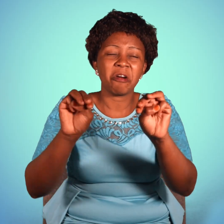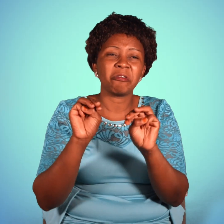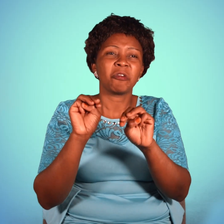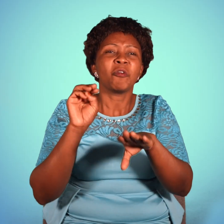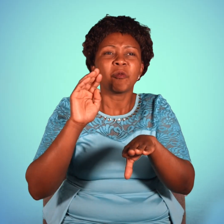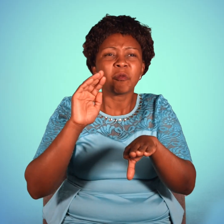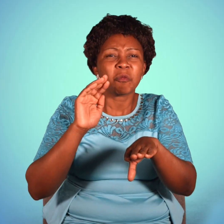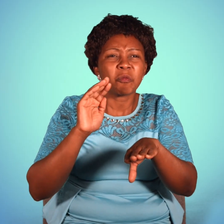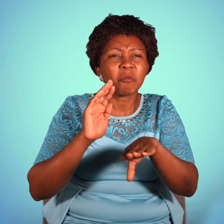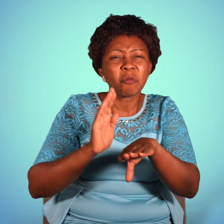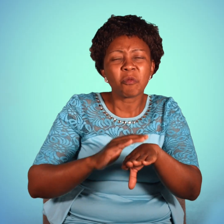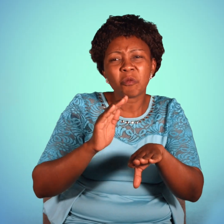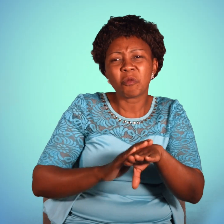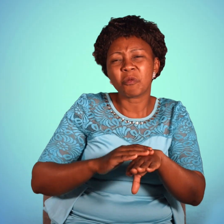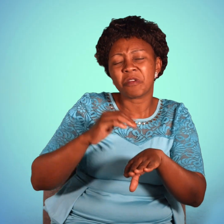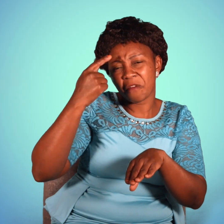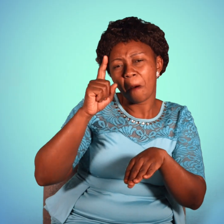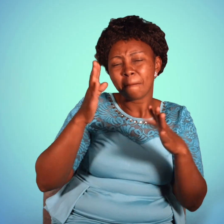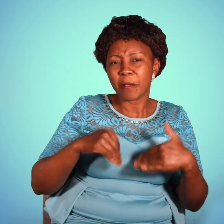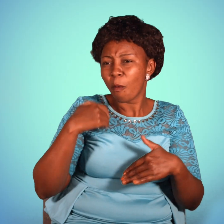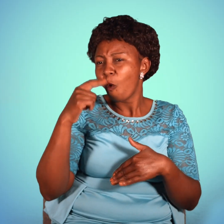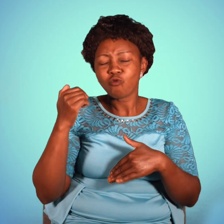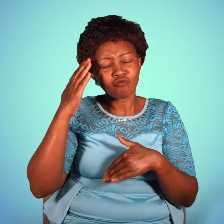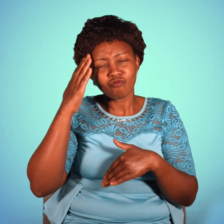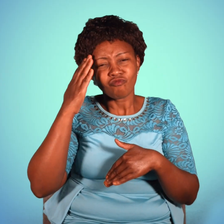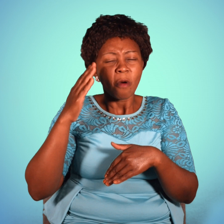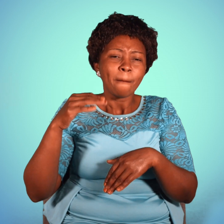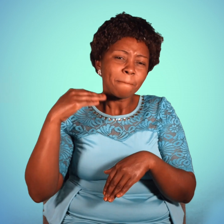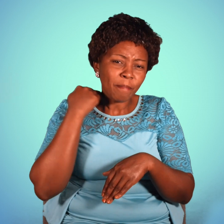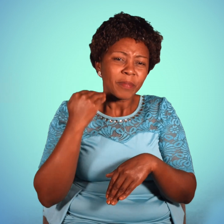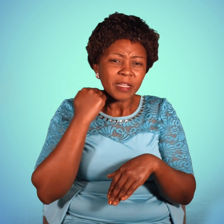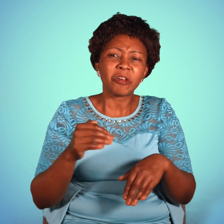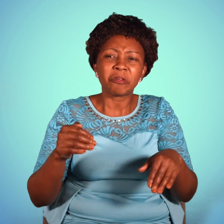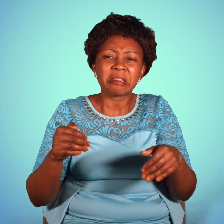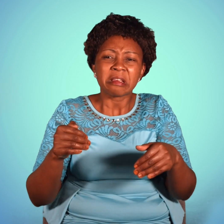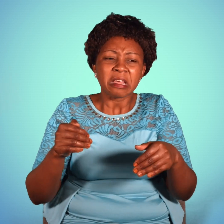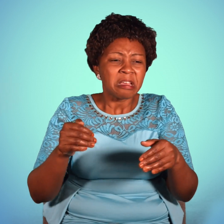This method is not suitable for people with irregular periods.